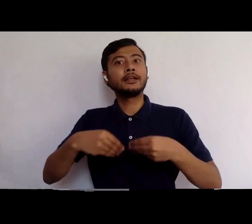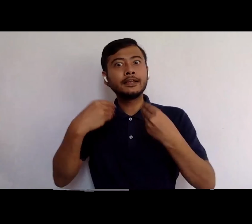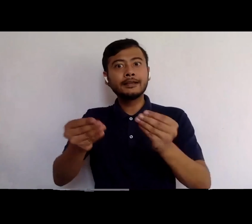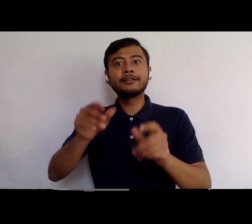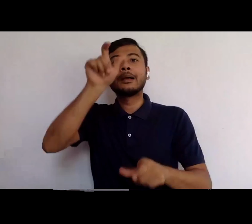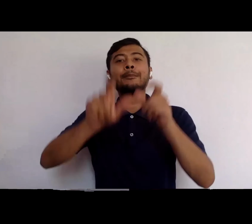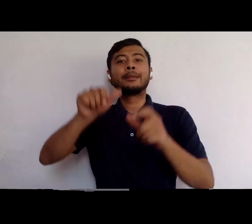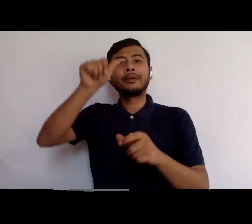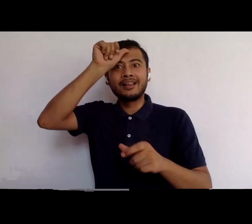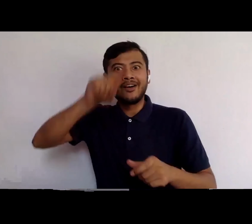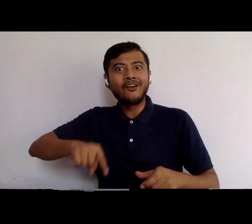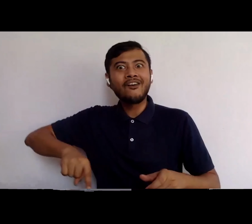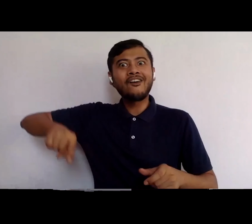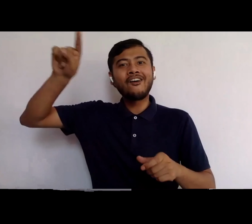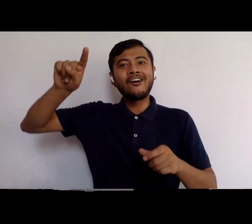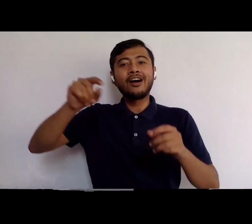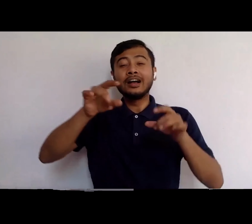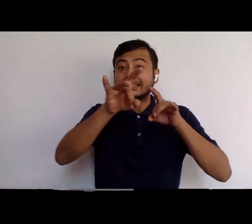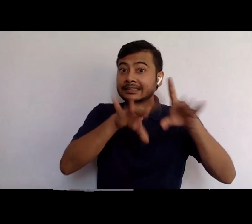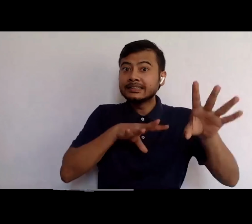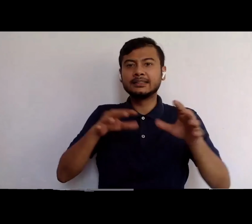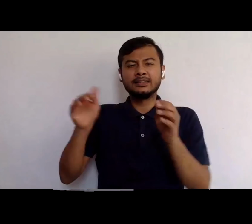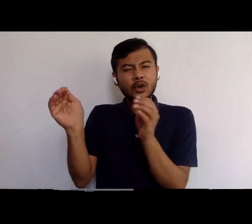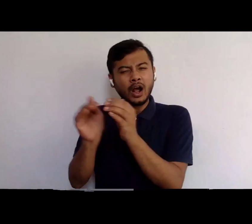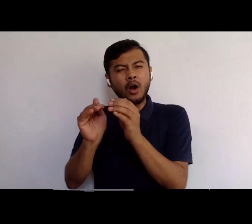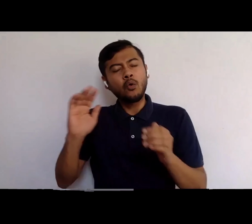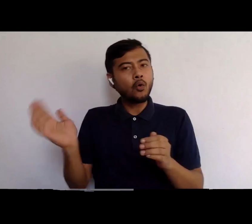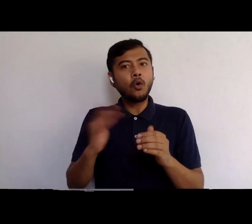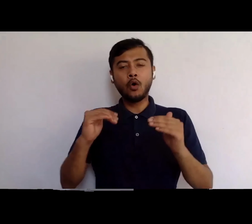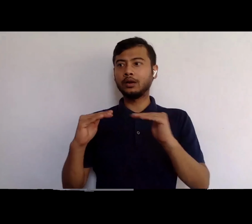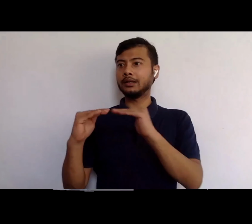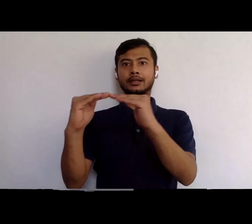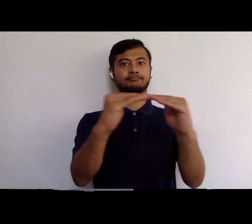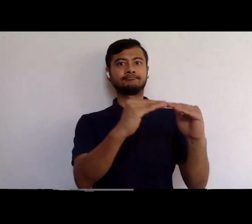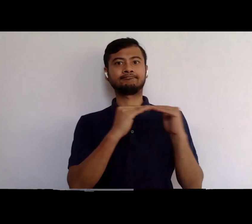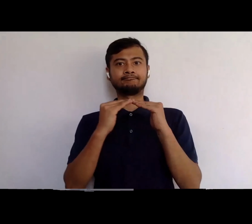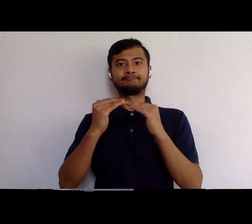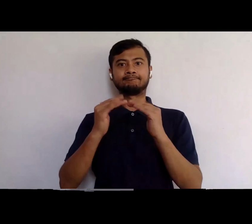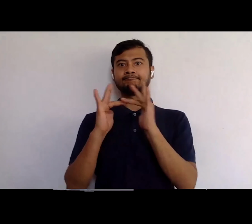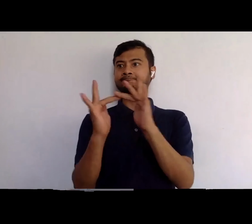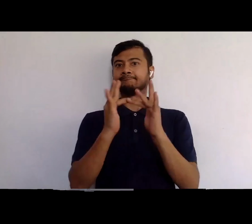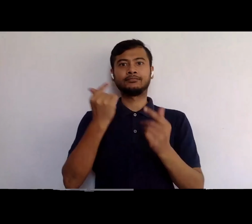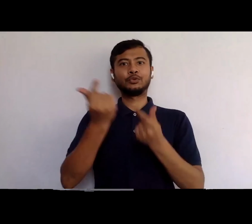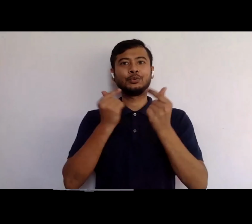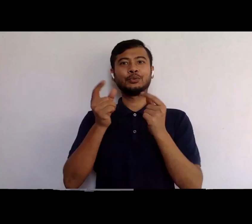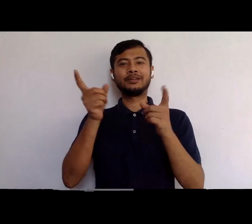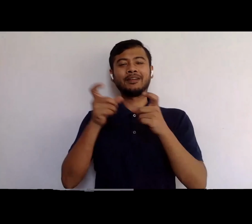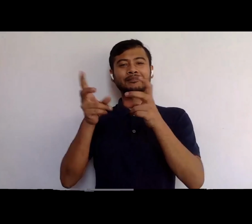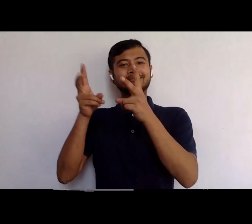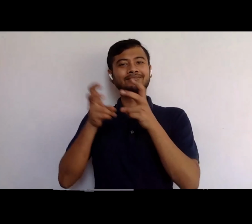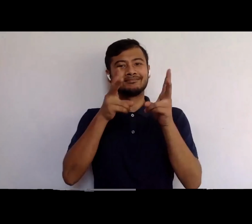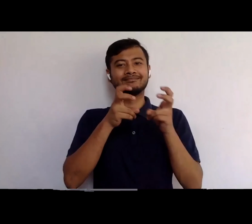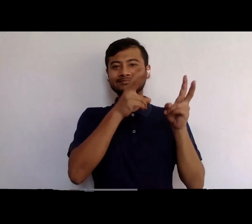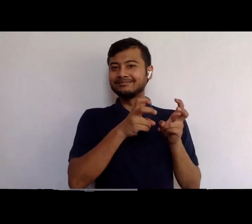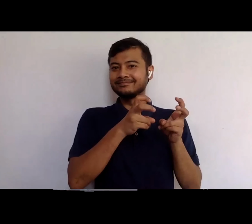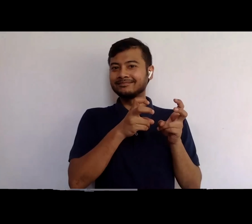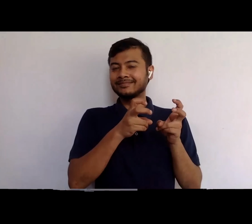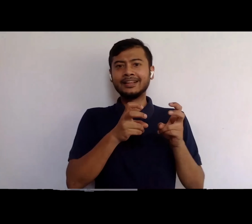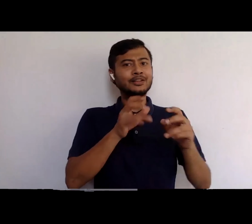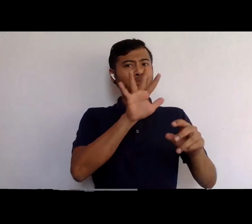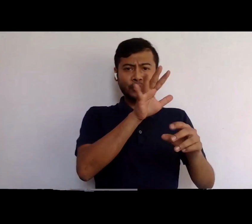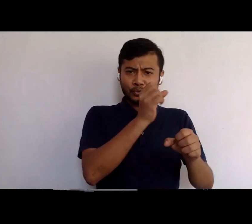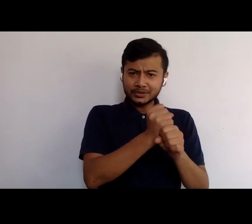India. And as I mentioned here that all Wi-Fi access technologies have a role to play and particularly the Wi-Fi 6 has